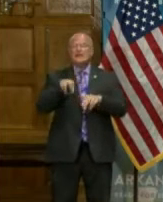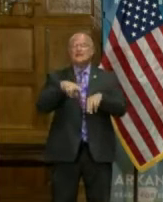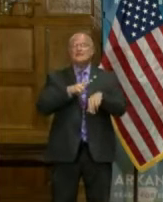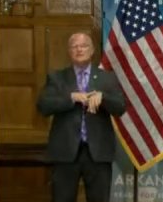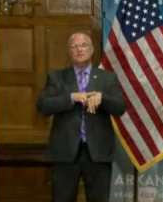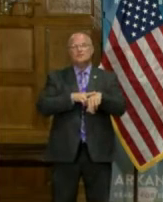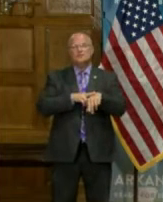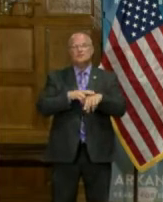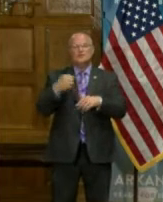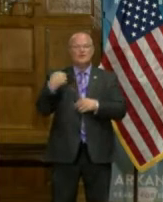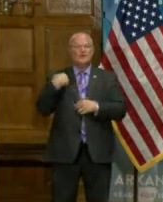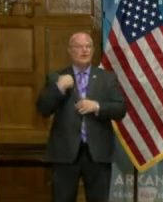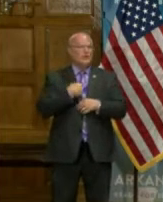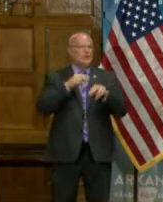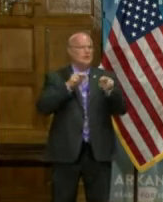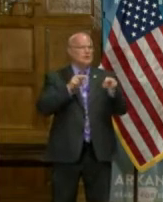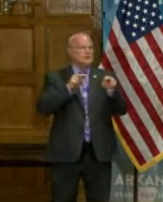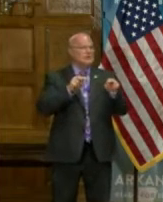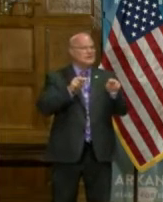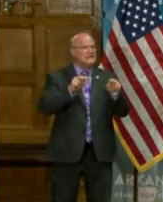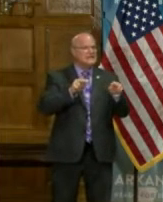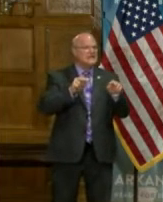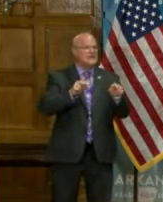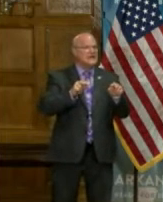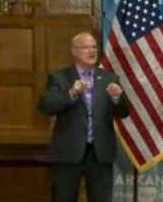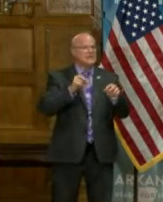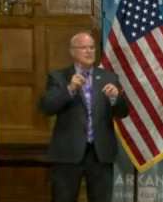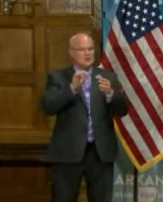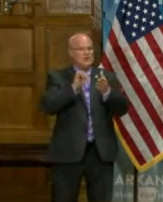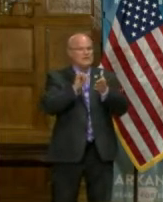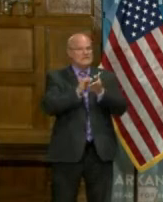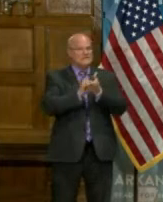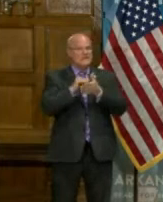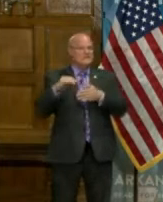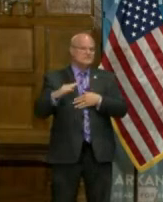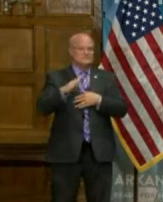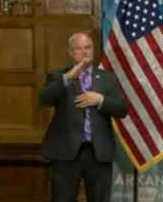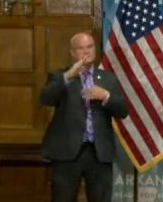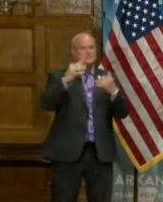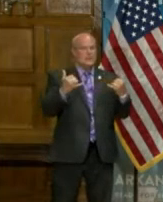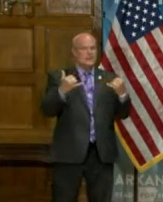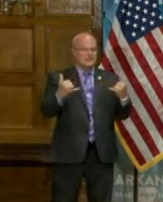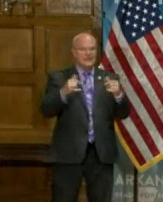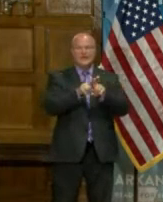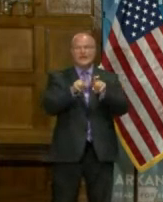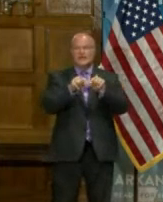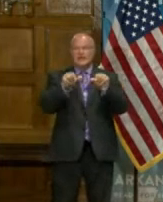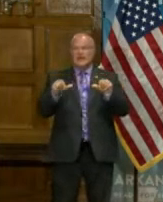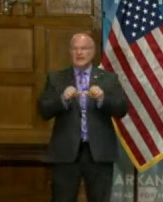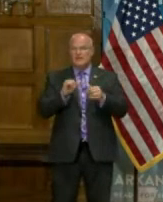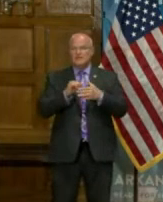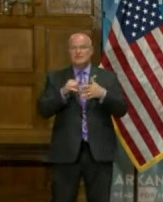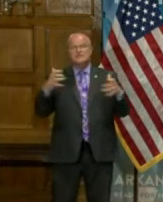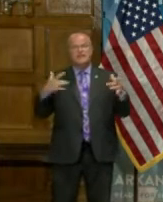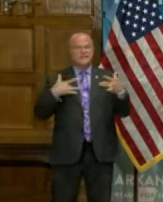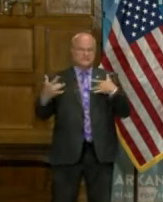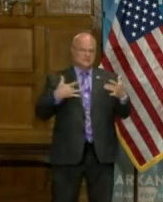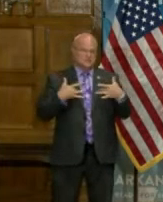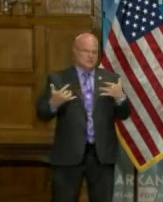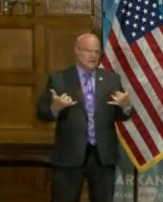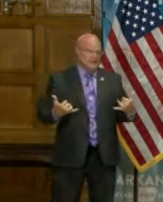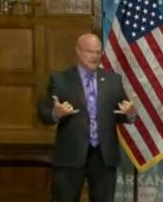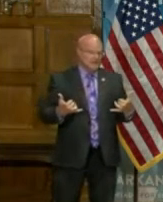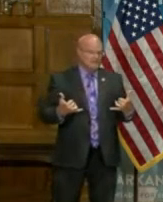course we're looking at the ones that are spiking right now as the areas of great concern.